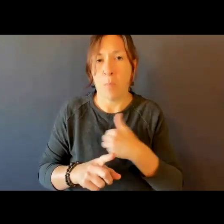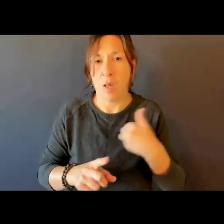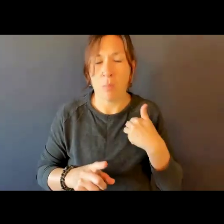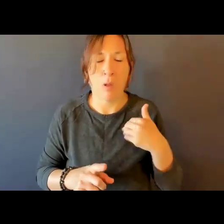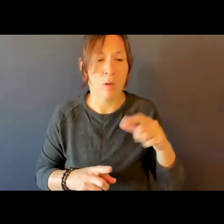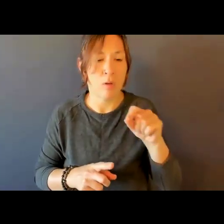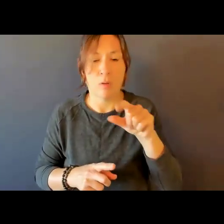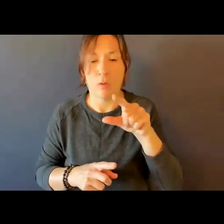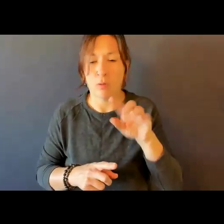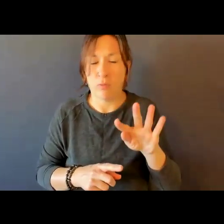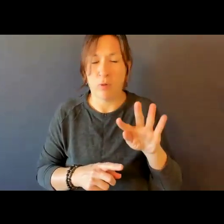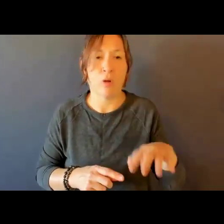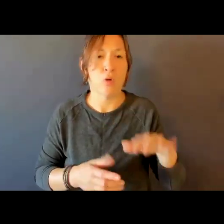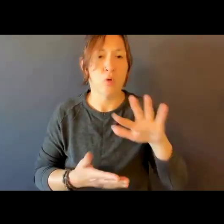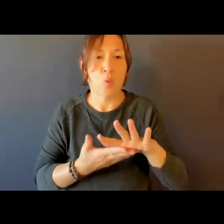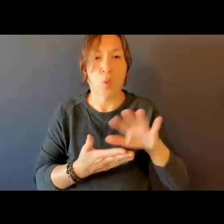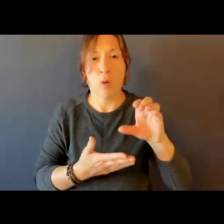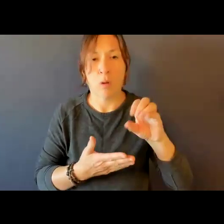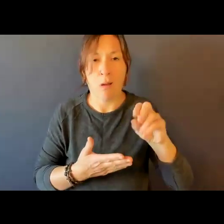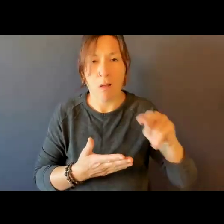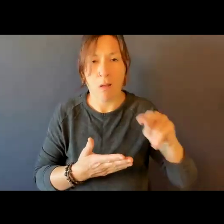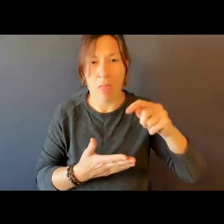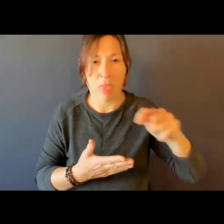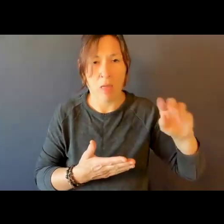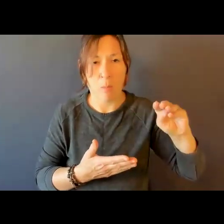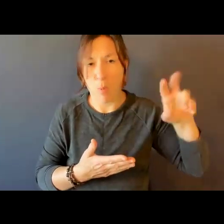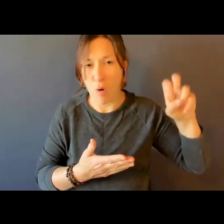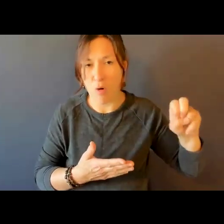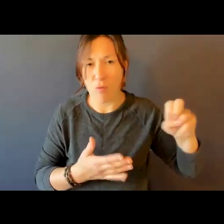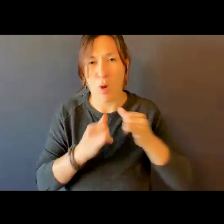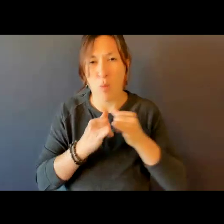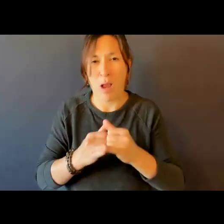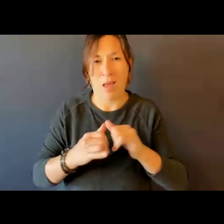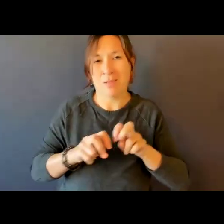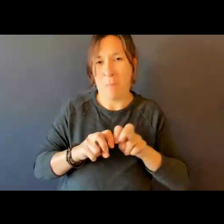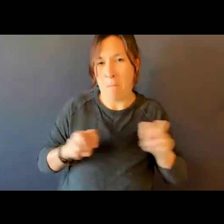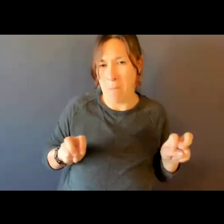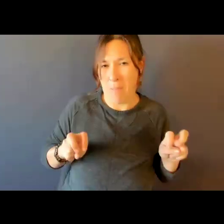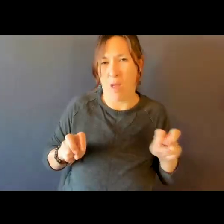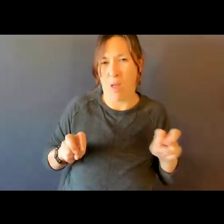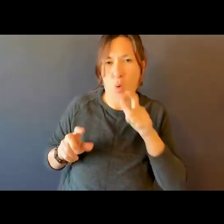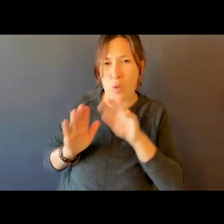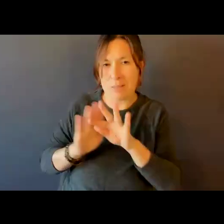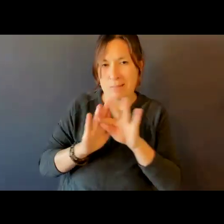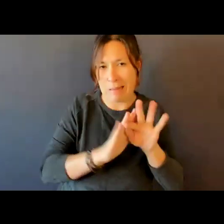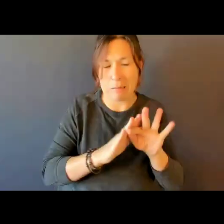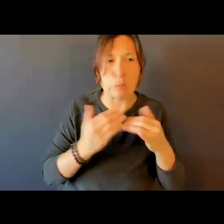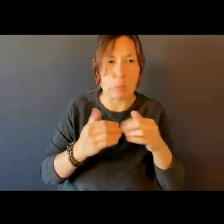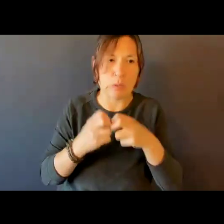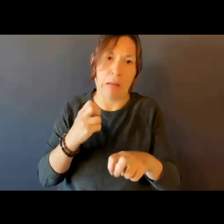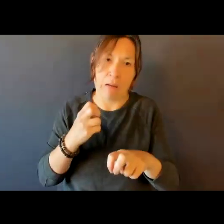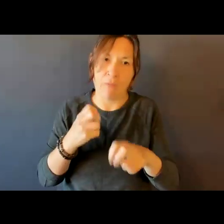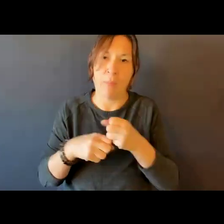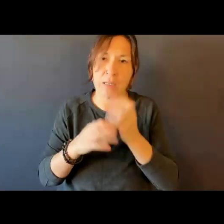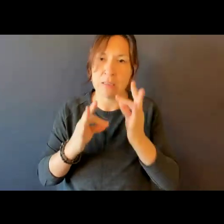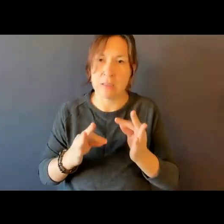Move Prize Selection Panel. They certainly had a very difficult decision to make. As we continue to strive